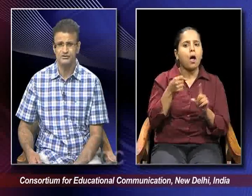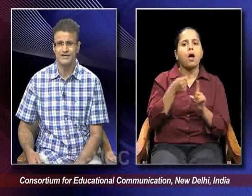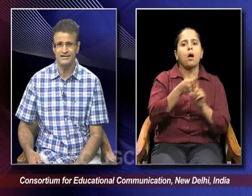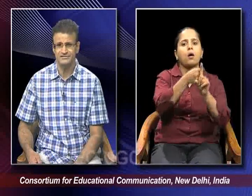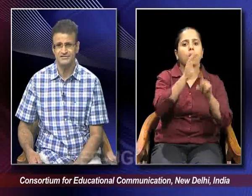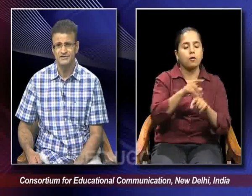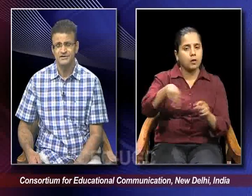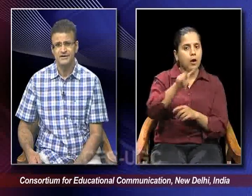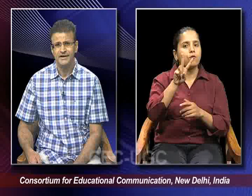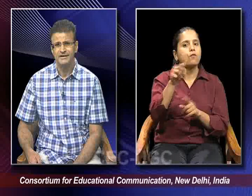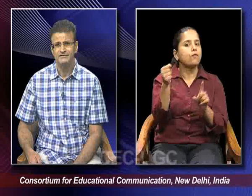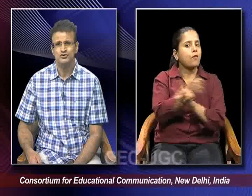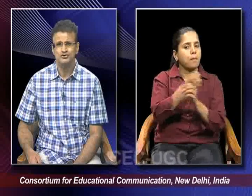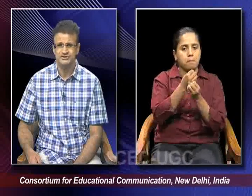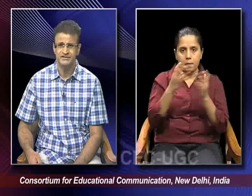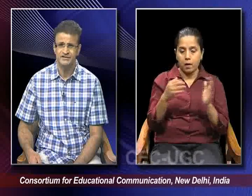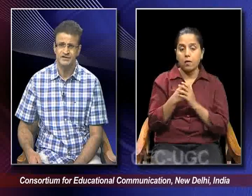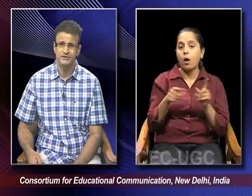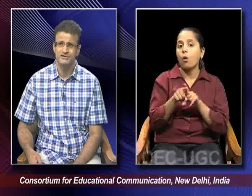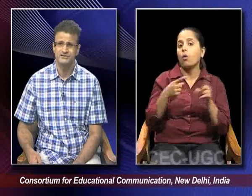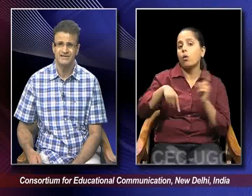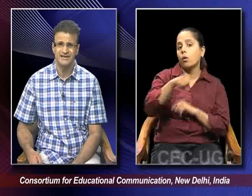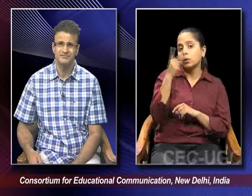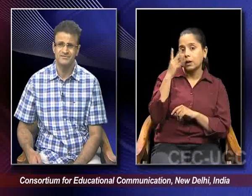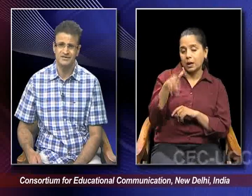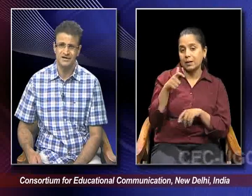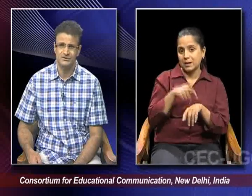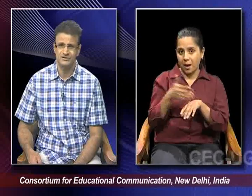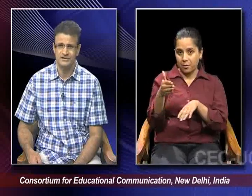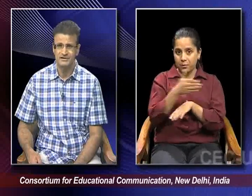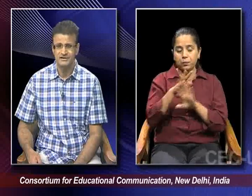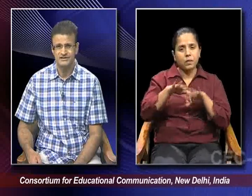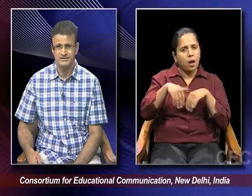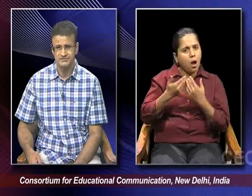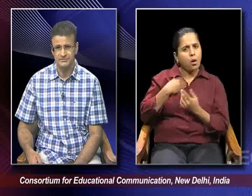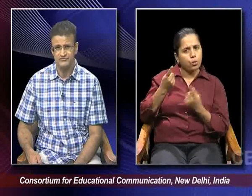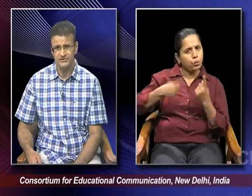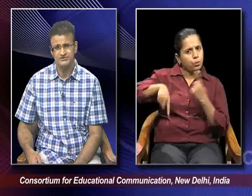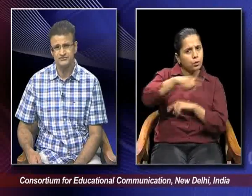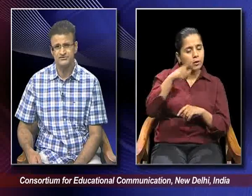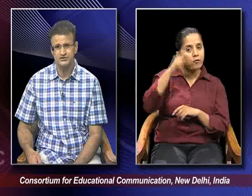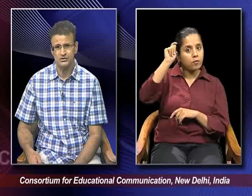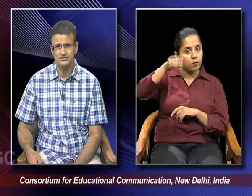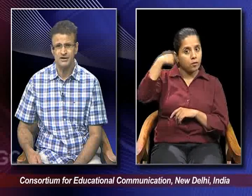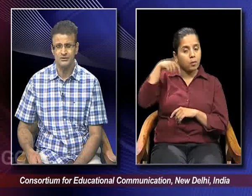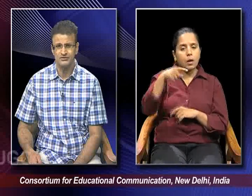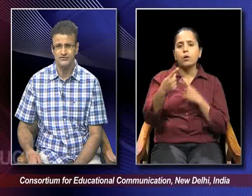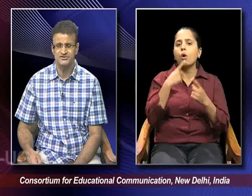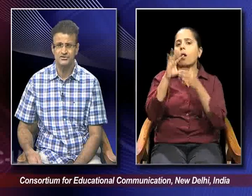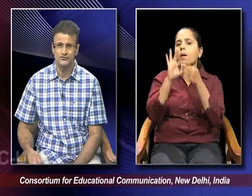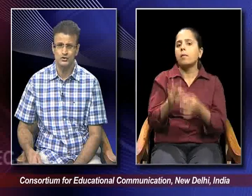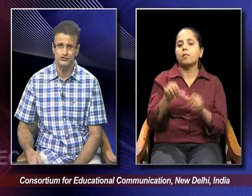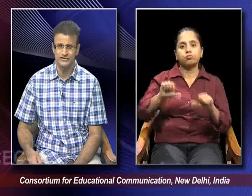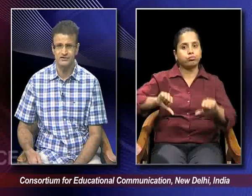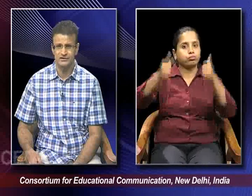cult of violence. And we also see during this time that how the the films which were talking about the victory